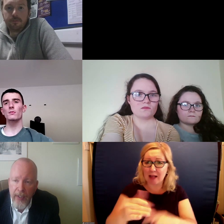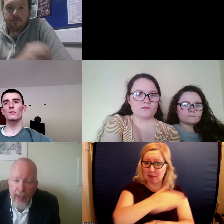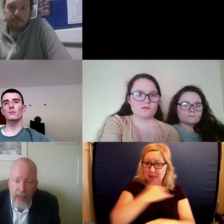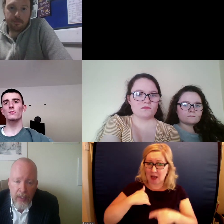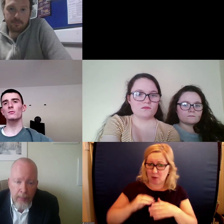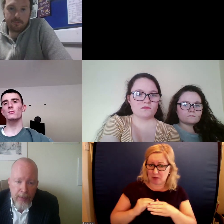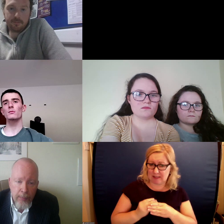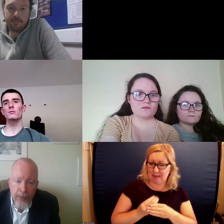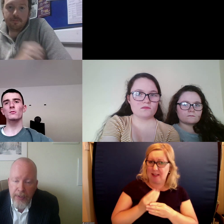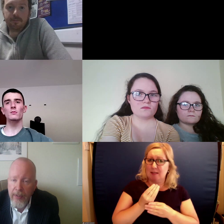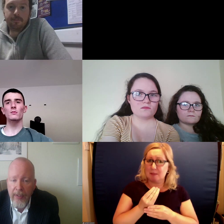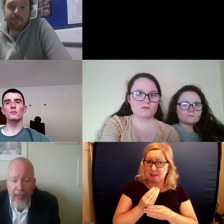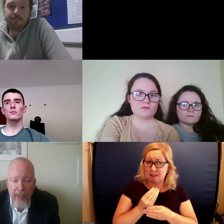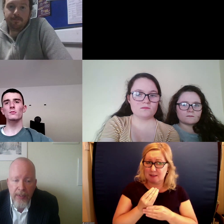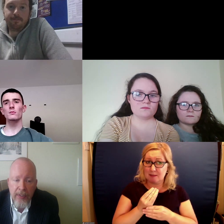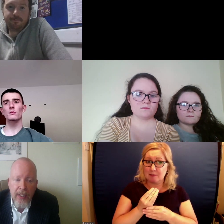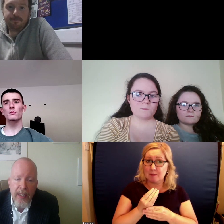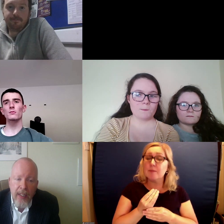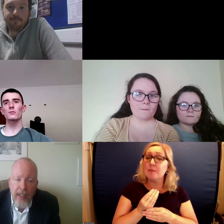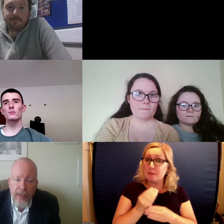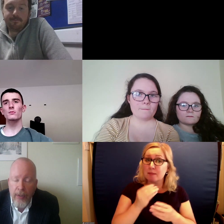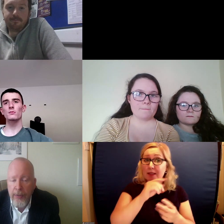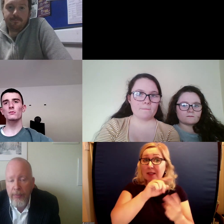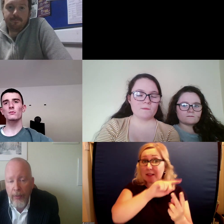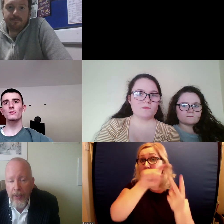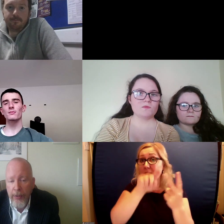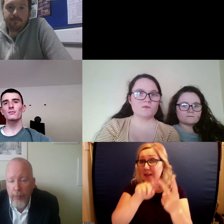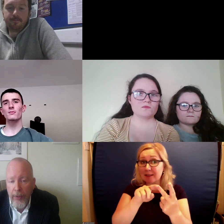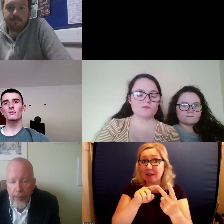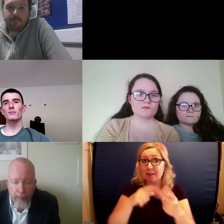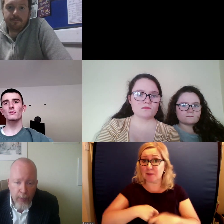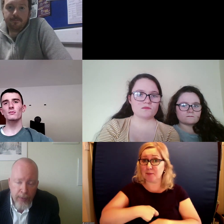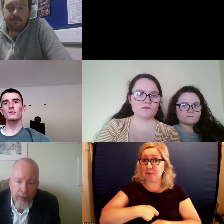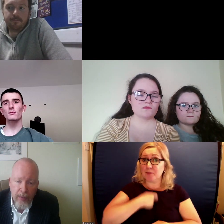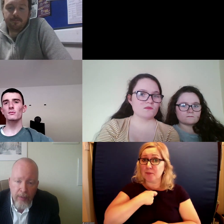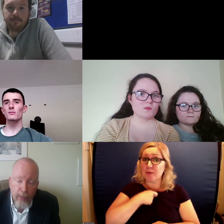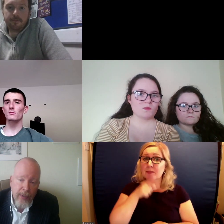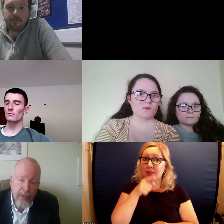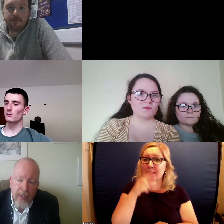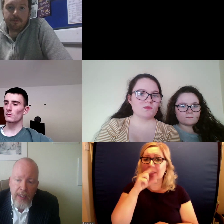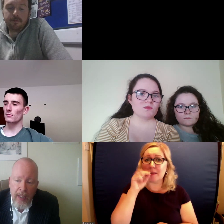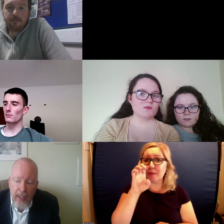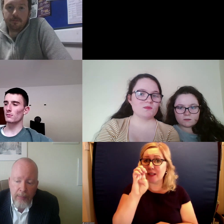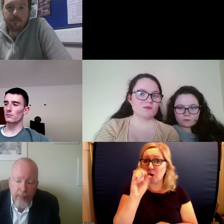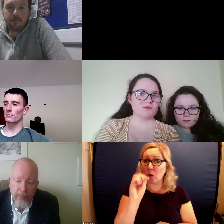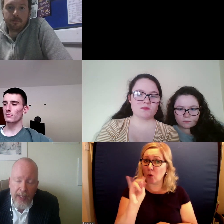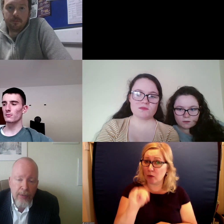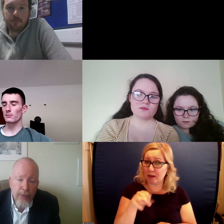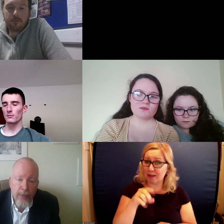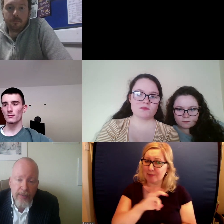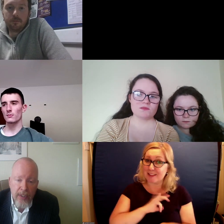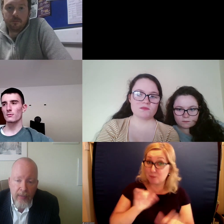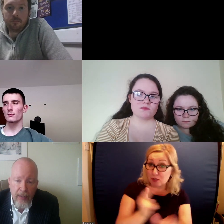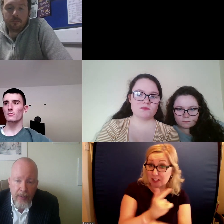He's a acclaimed musician and activist. He's also a Foróige youth worker with the Foróige, the National